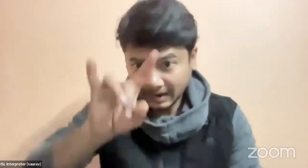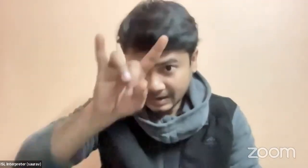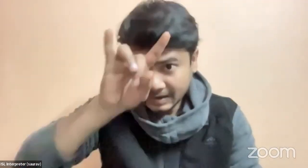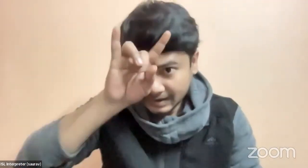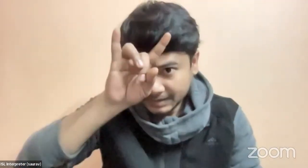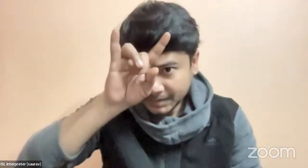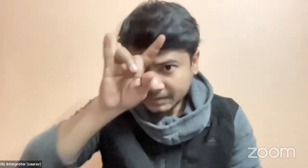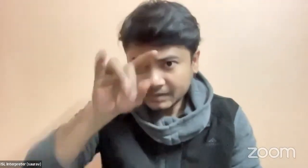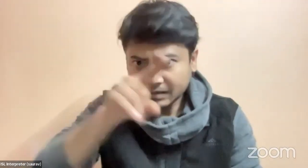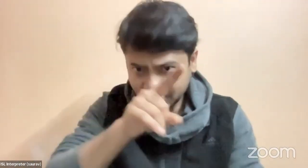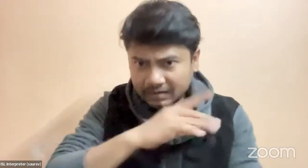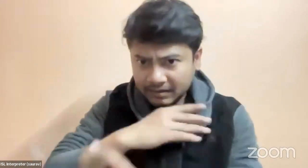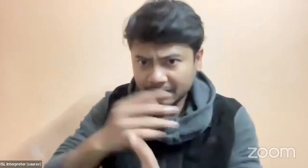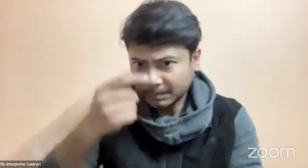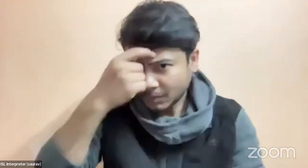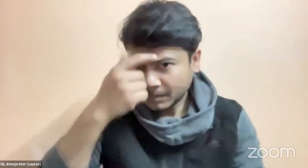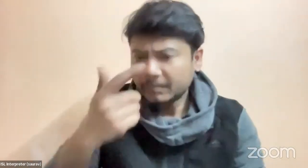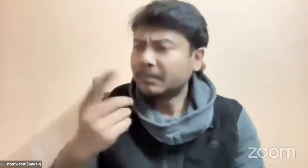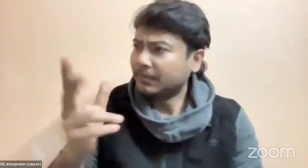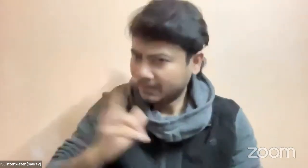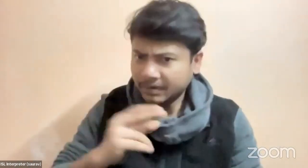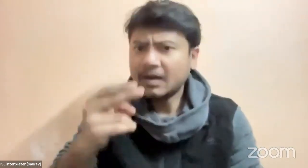immediately.